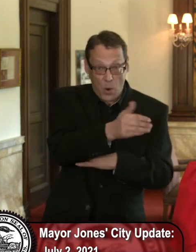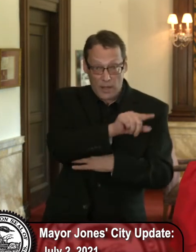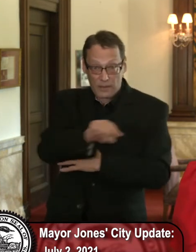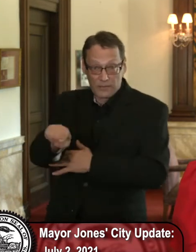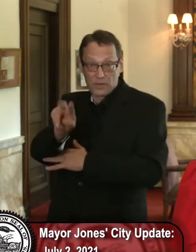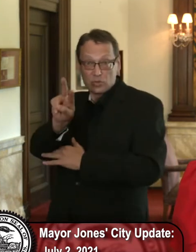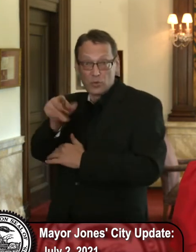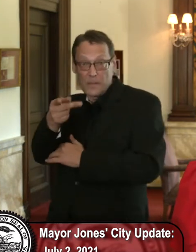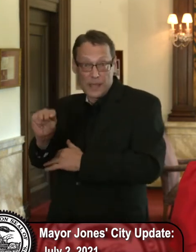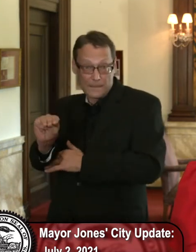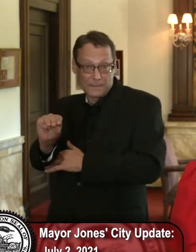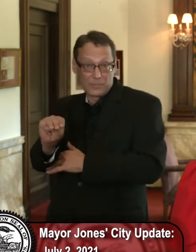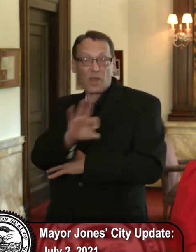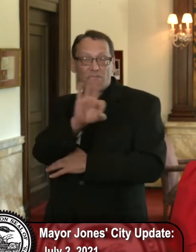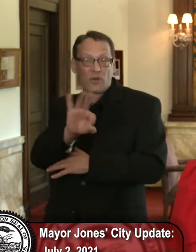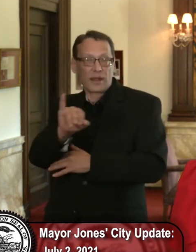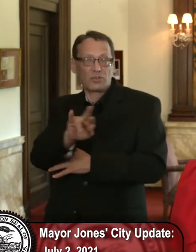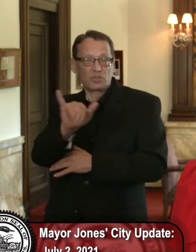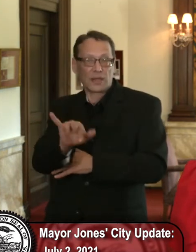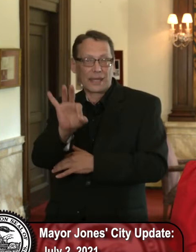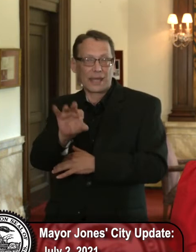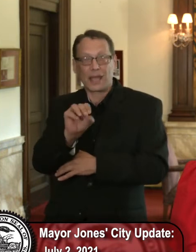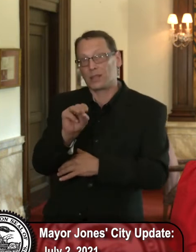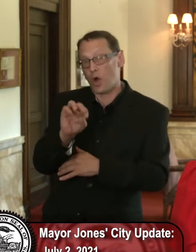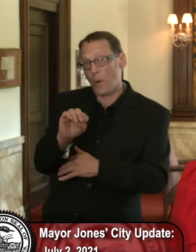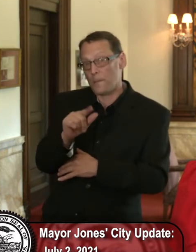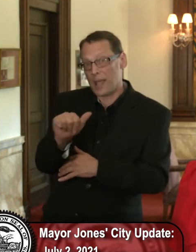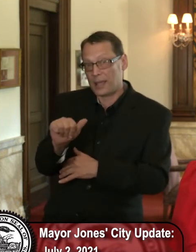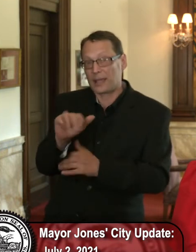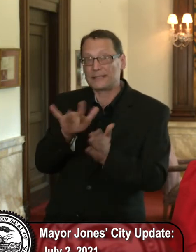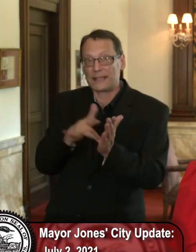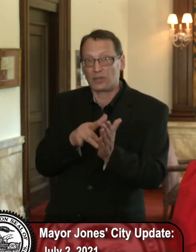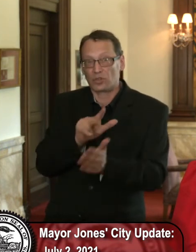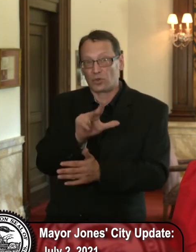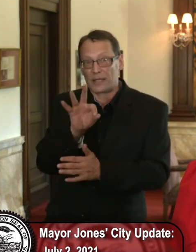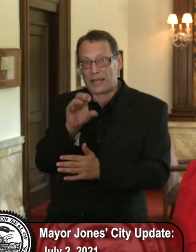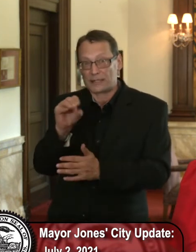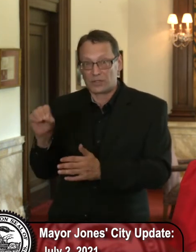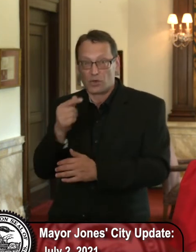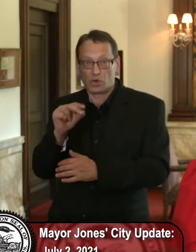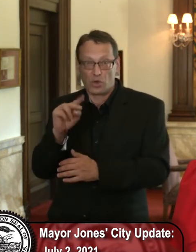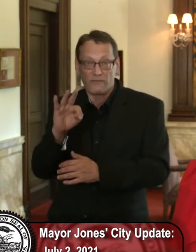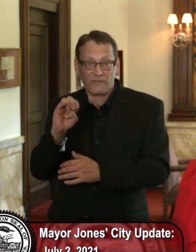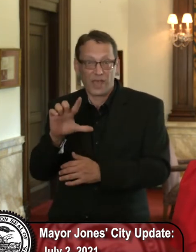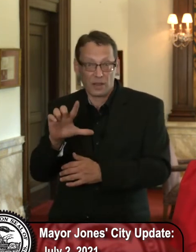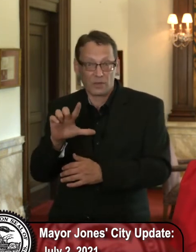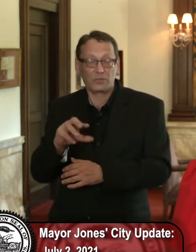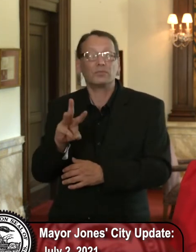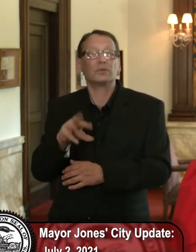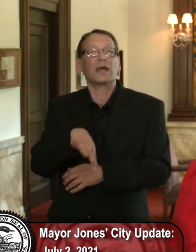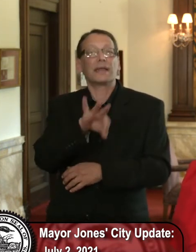Friday, July 9th at the Omega Center, 3900 Goodfellow, from 9:30 a.m. to 1 p.m.